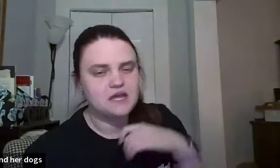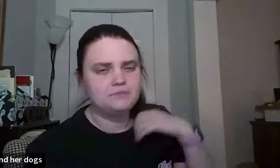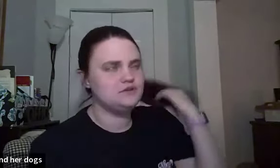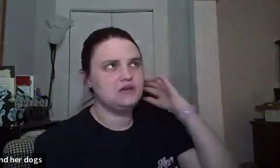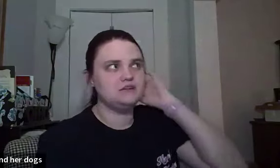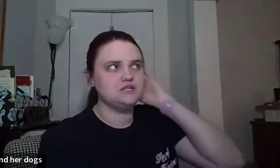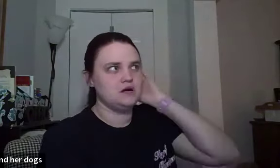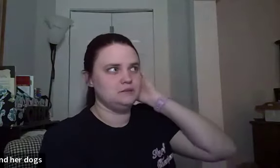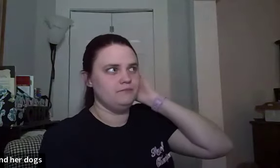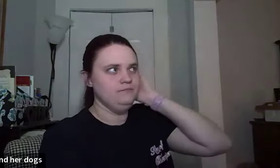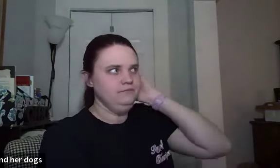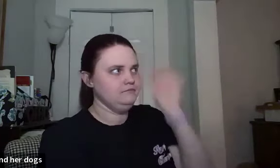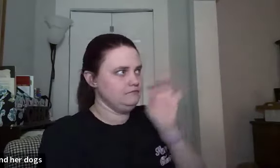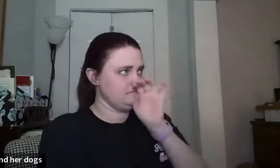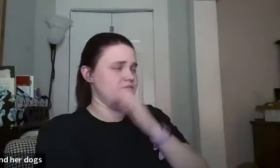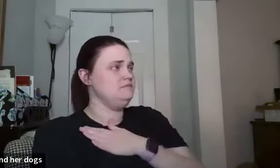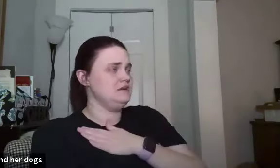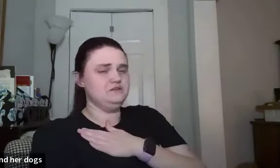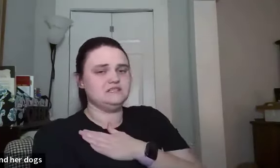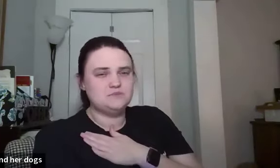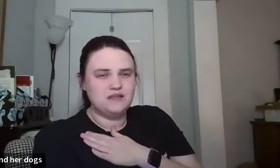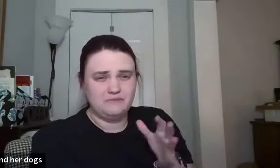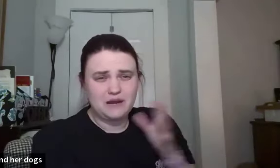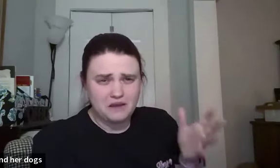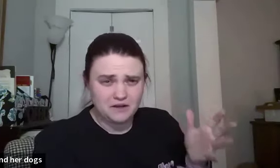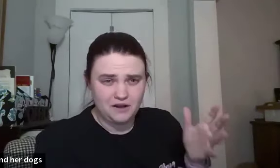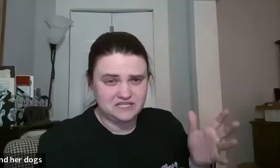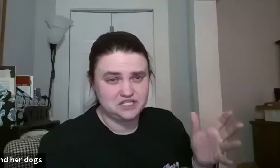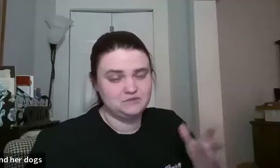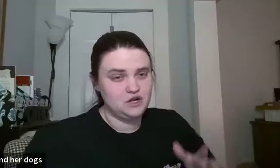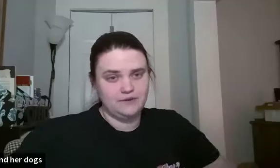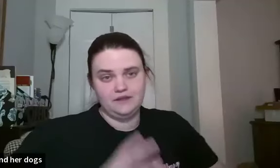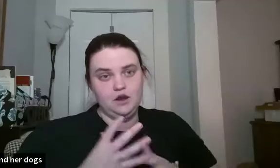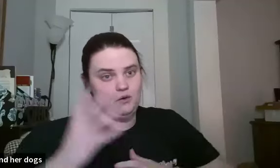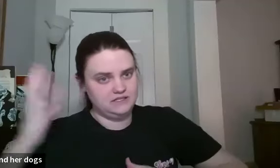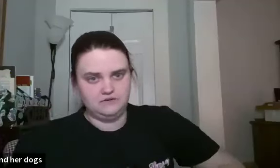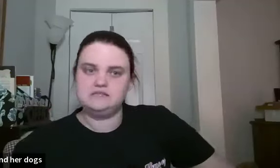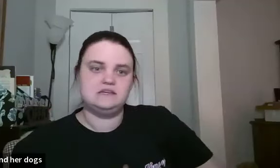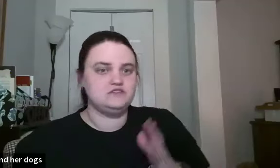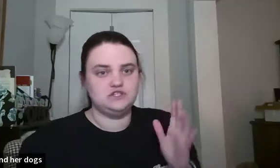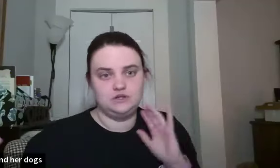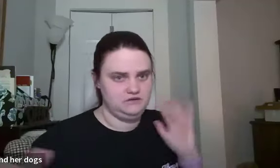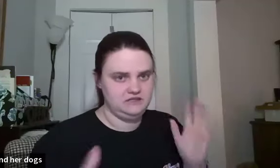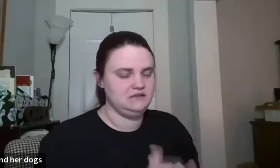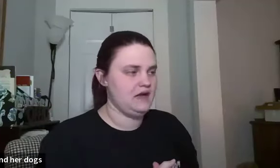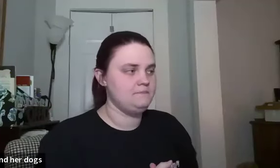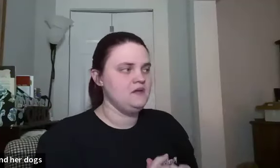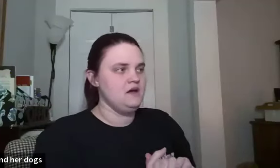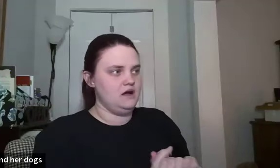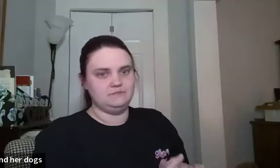Sometimes you can do oh my goodness, excuse me, like when I'm having a conversation, I'm talking about like, oh, I saw this at the zoo or things like that. And I'm